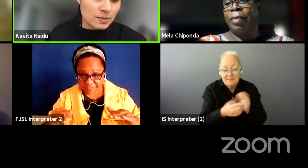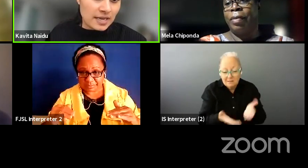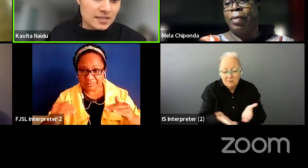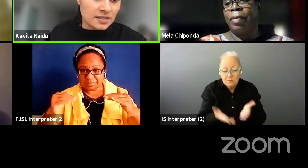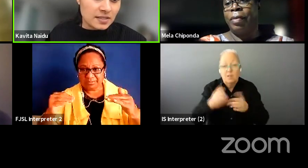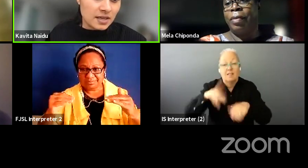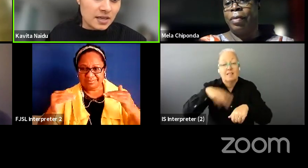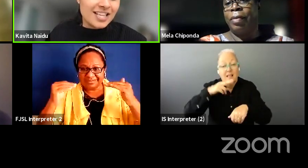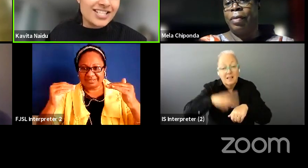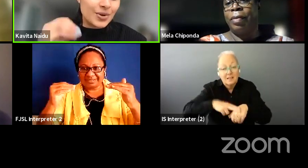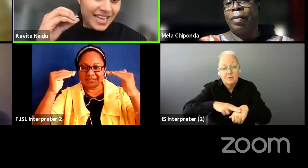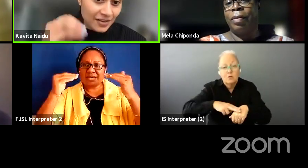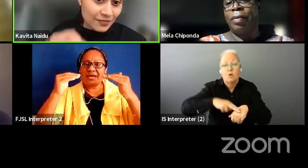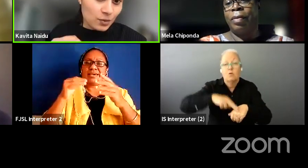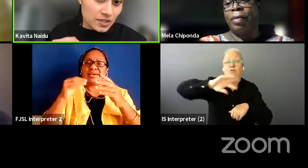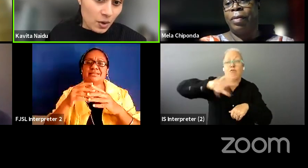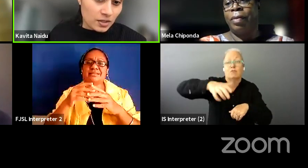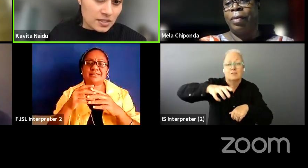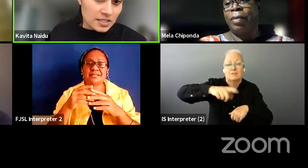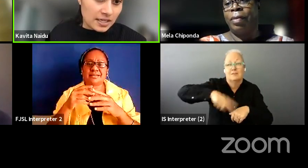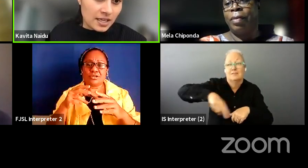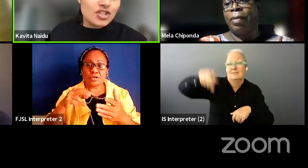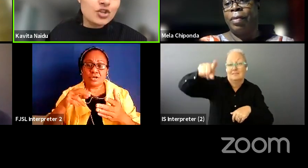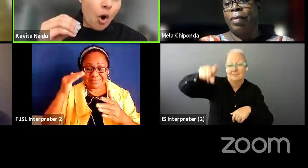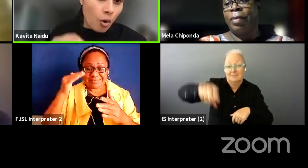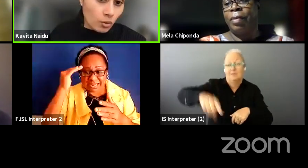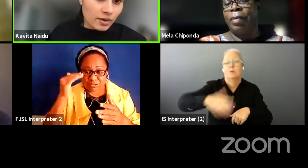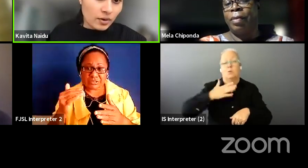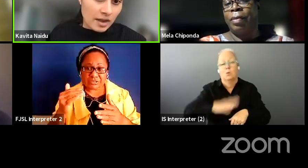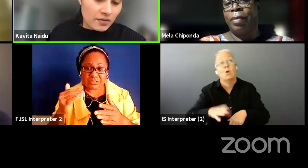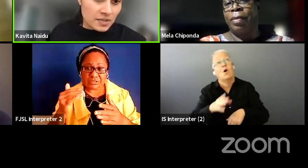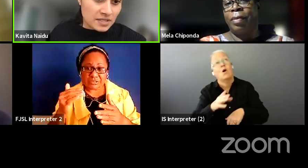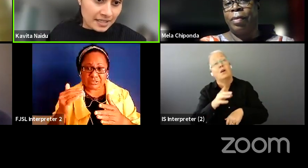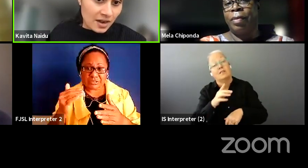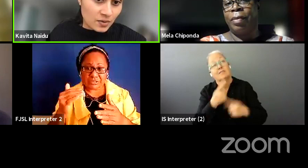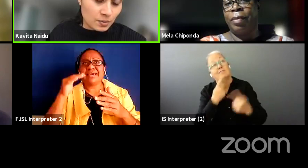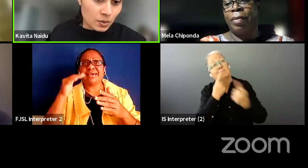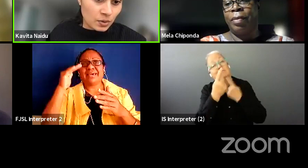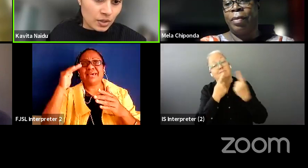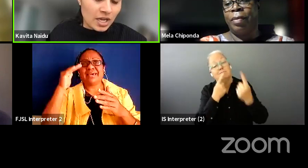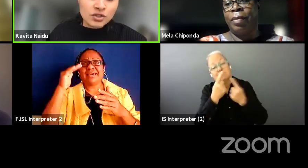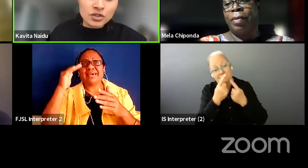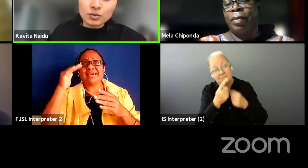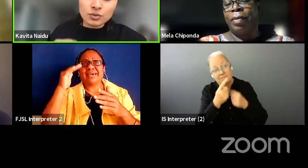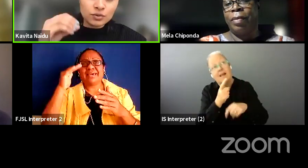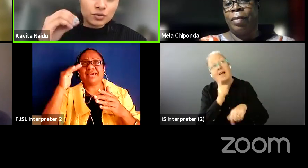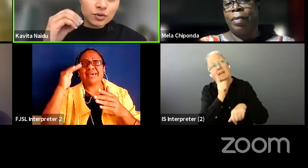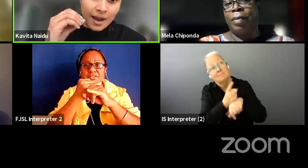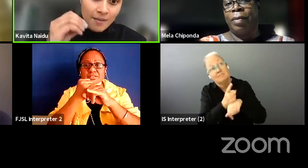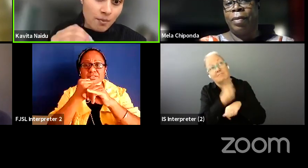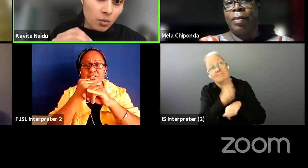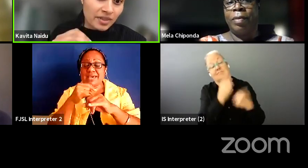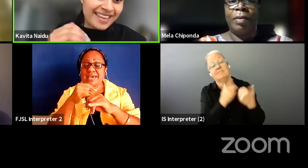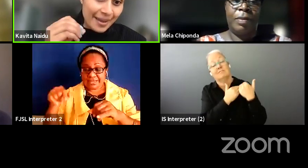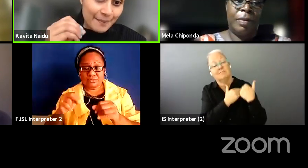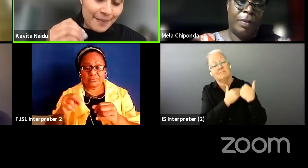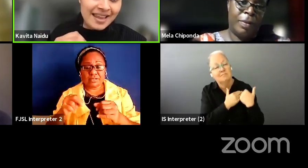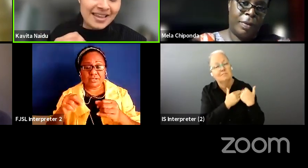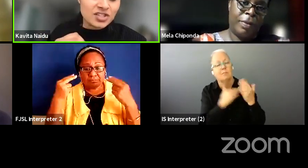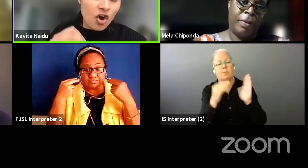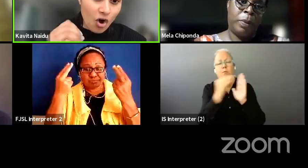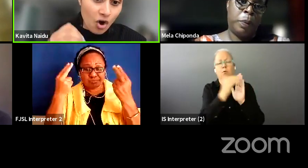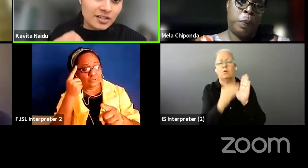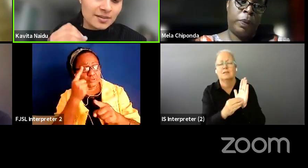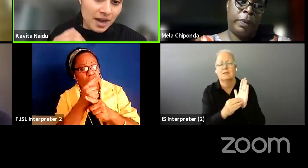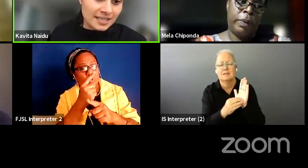international spaces to influence policy, to hold their governments accountable, to come up with